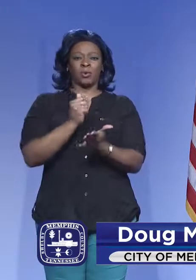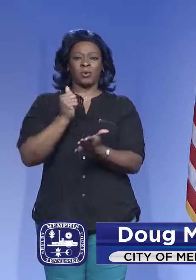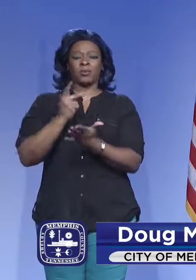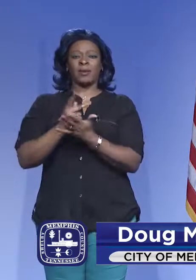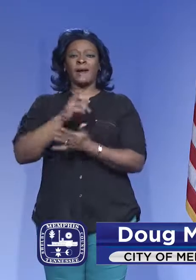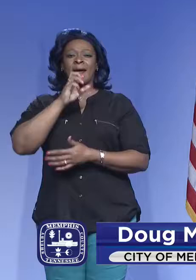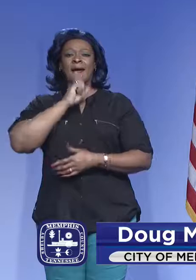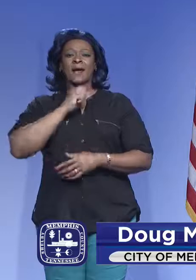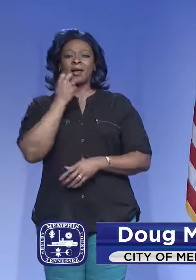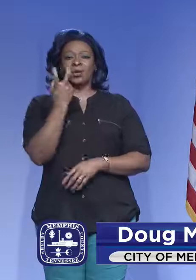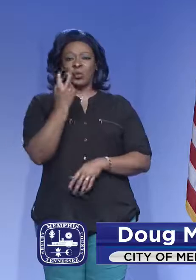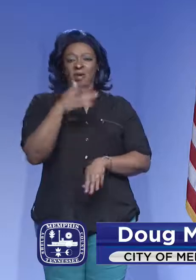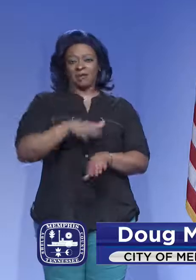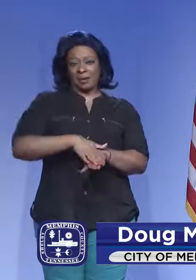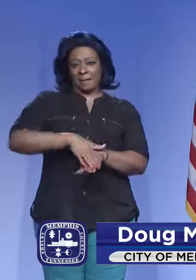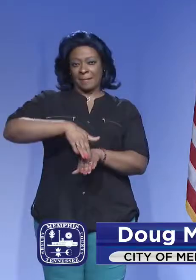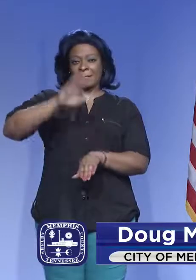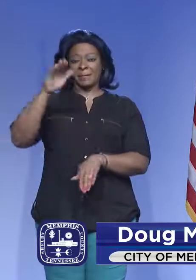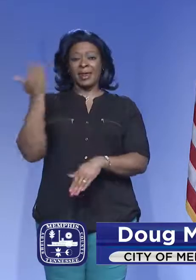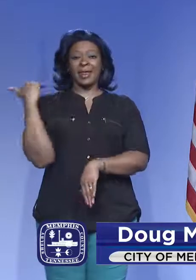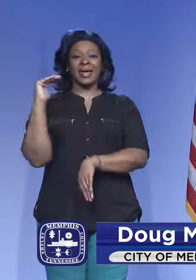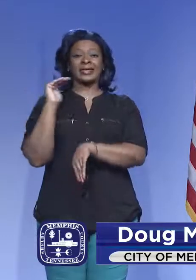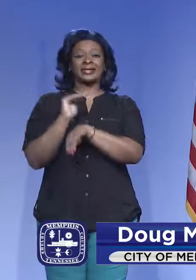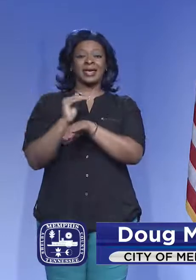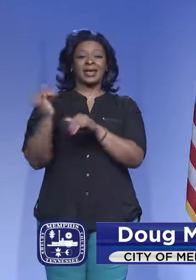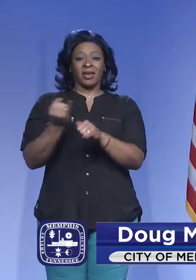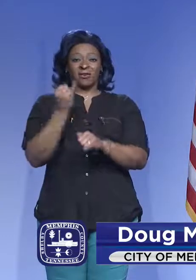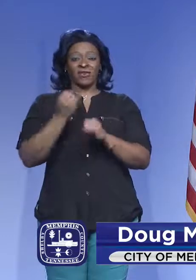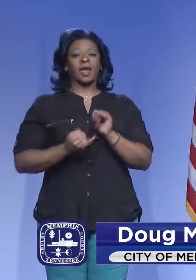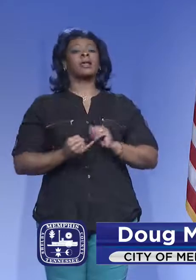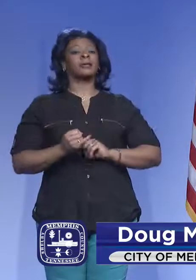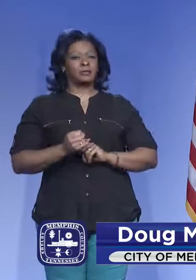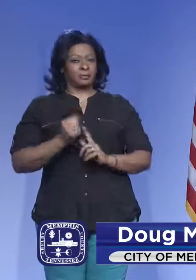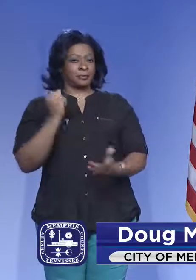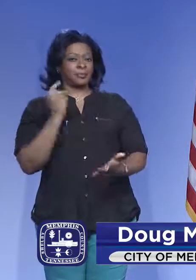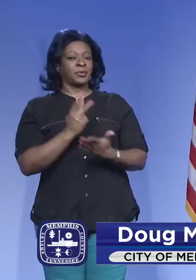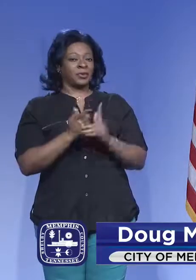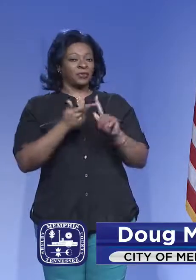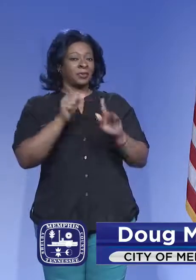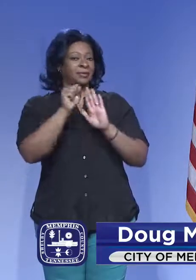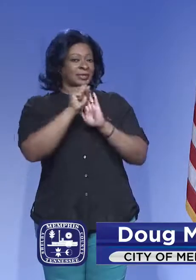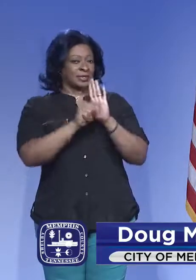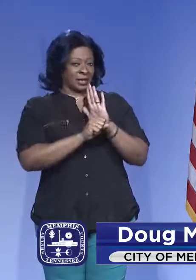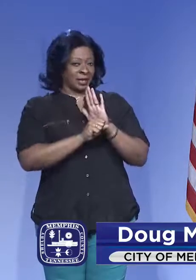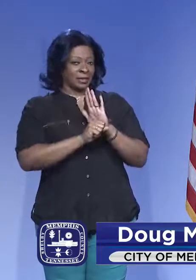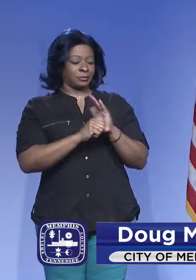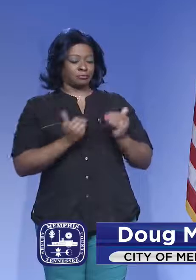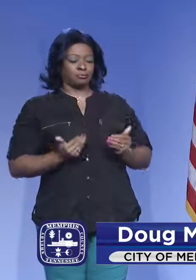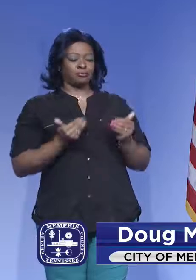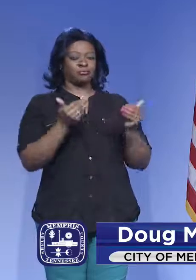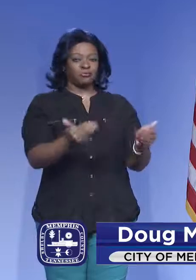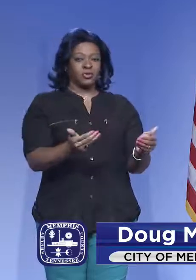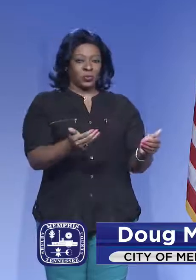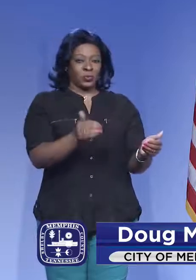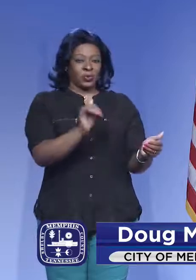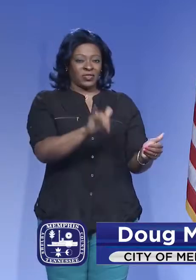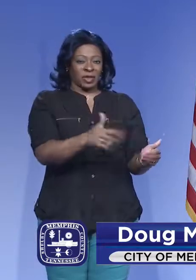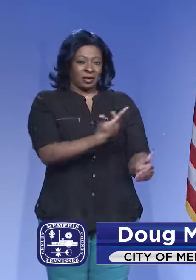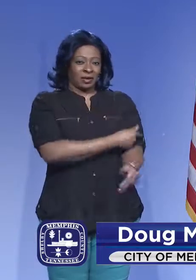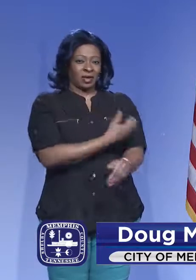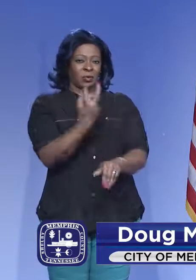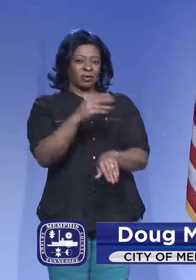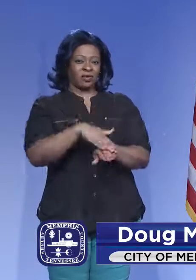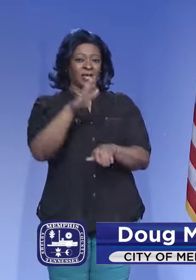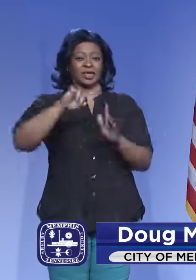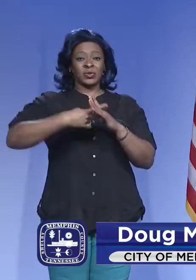ages 12 and up. Last night we got the final nod of approval from the state of Tennessee to do so. And this morning, starting at